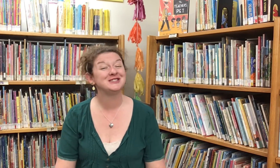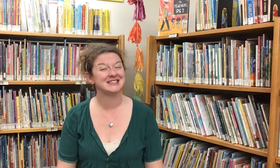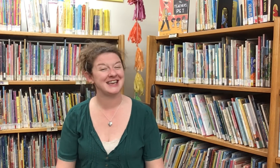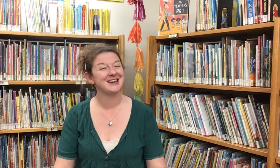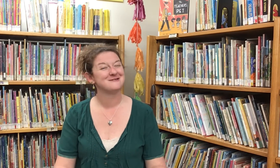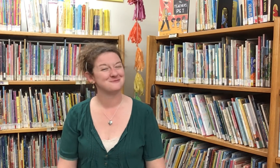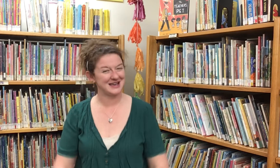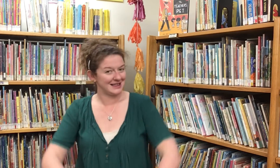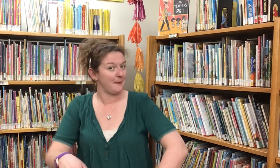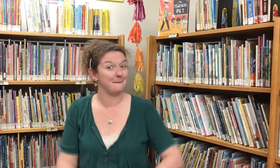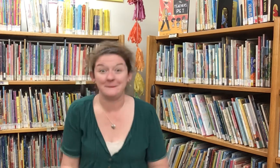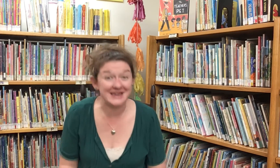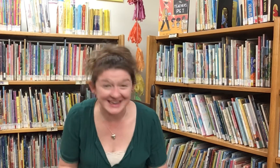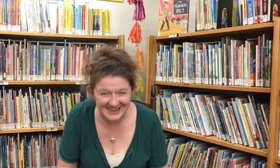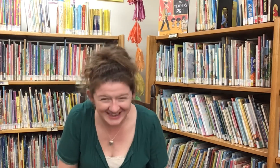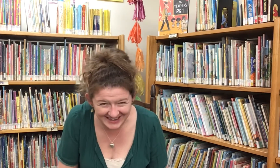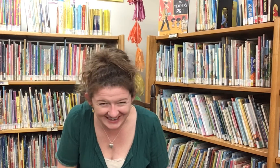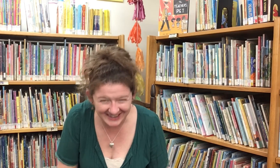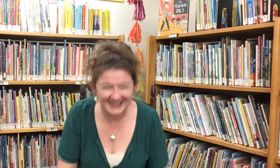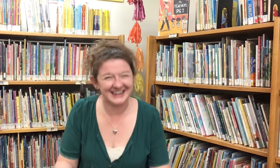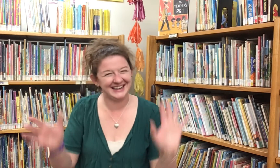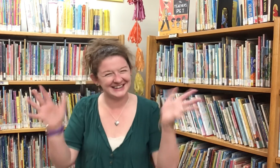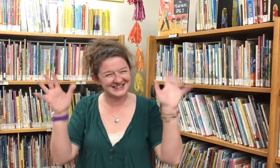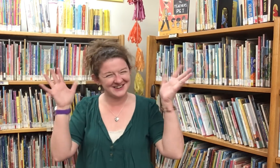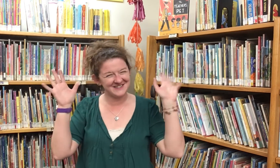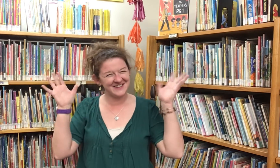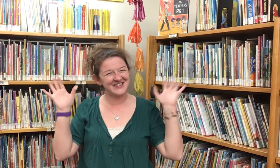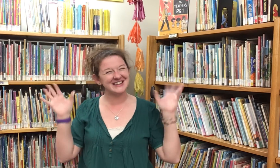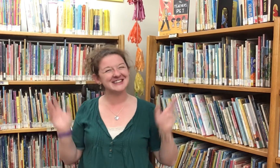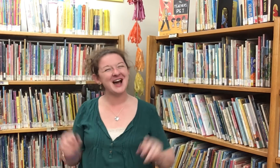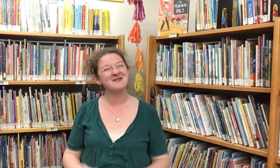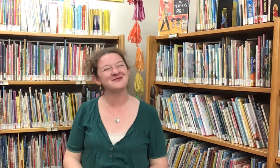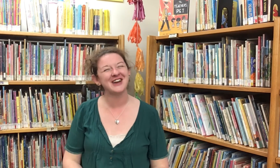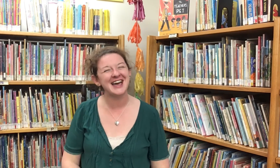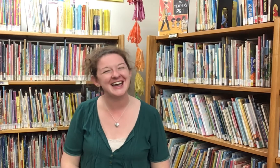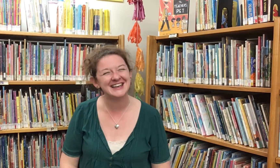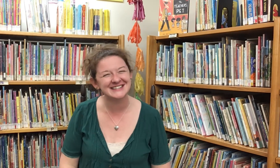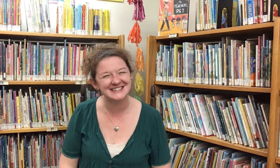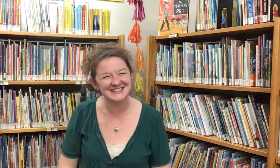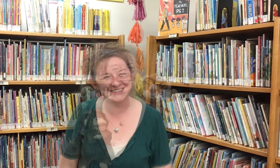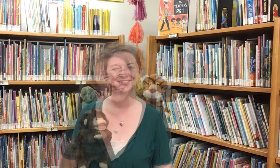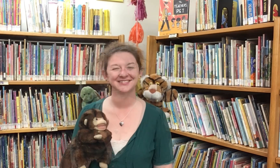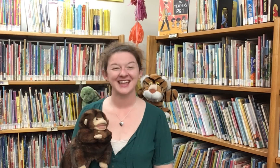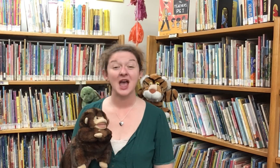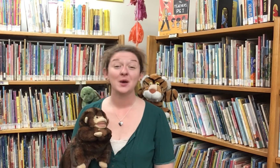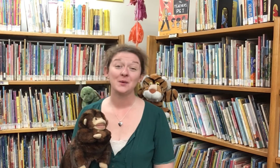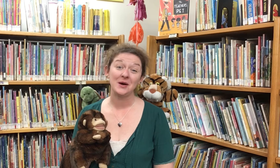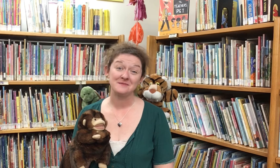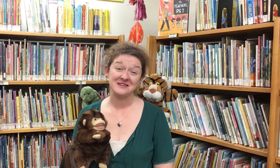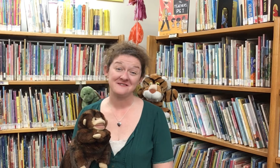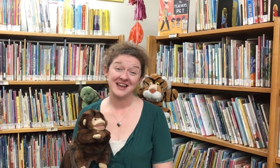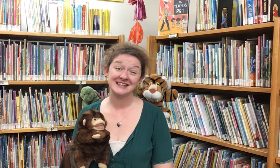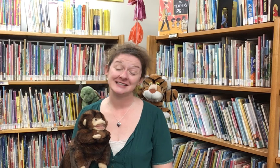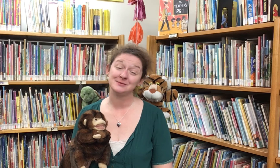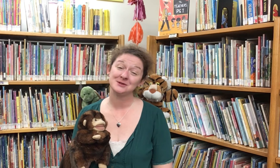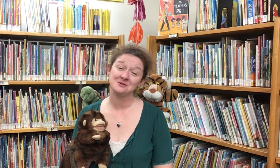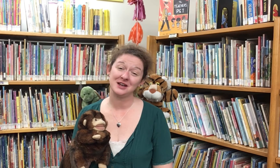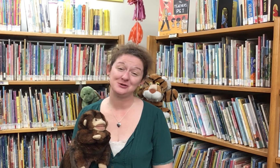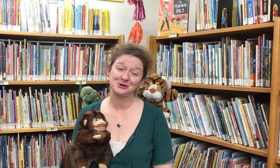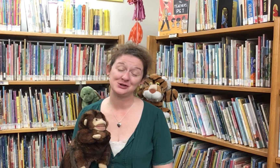sing with me? Terrific job, friends! Well, me friends, I'm so glad you could join us